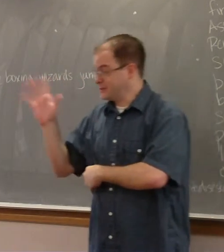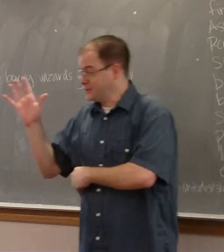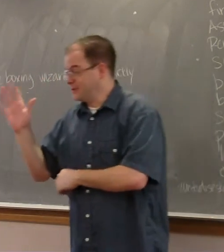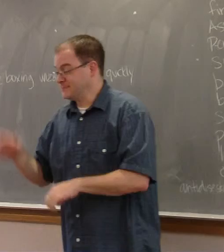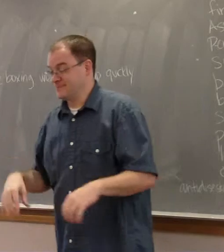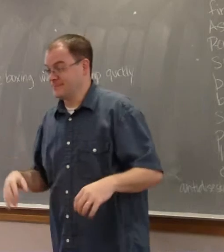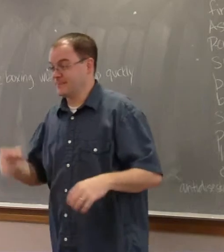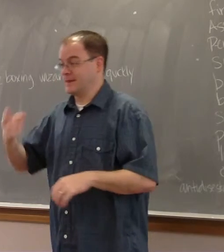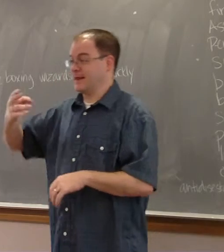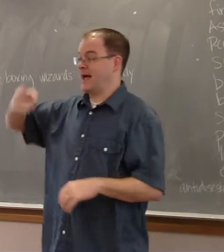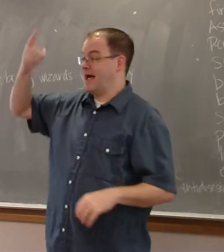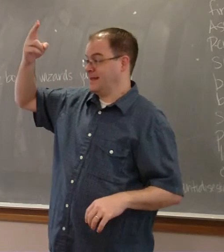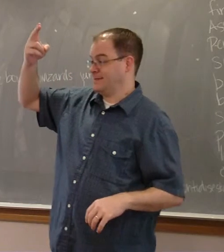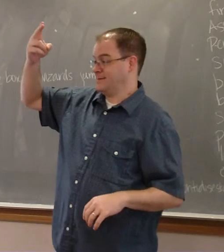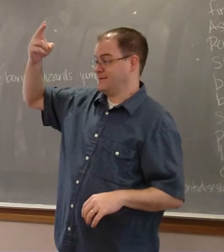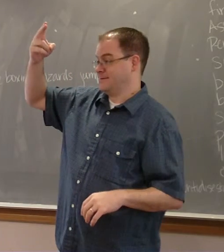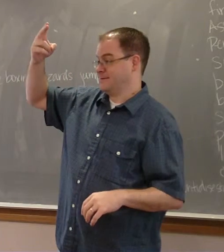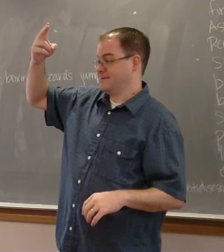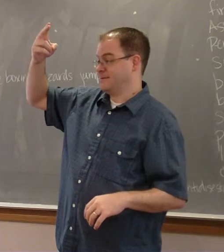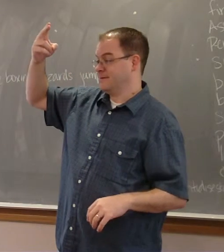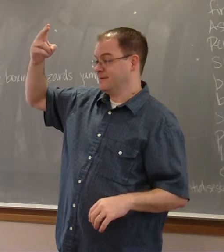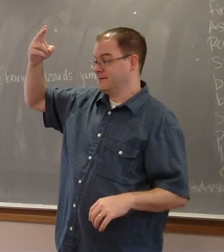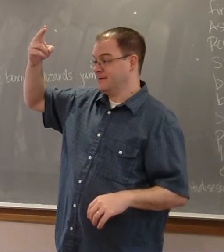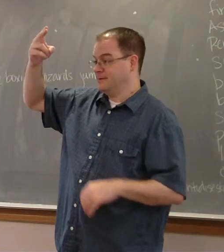you know, High.